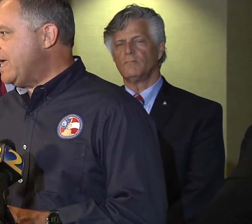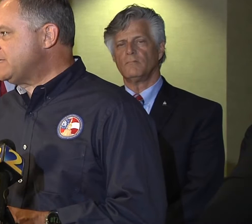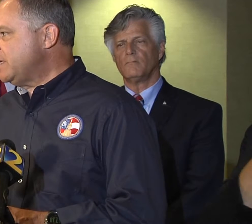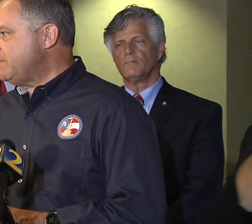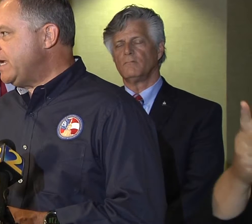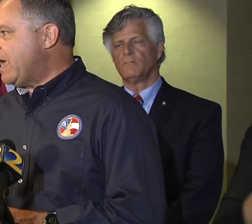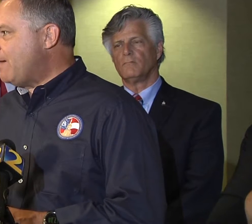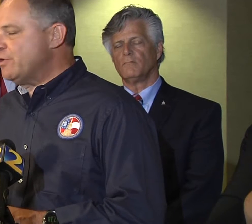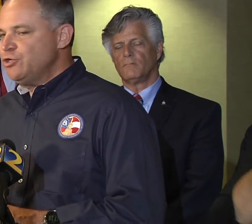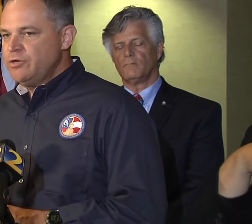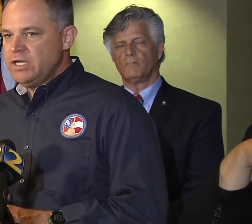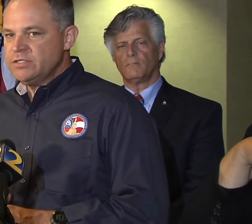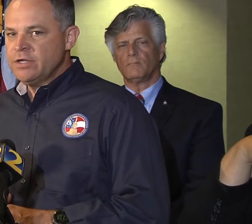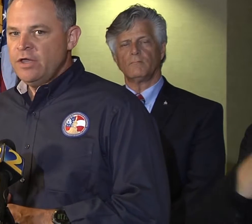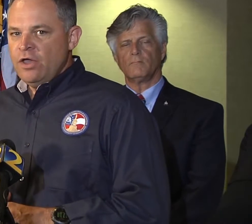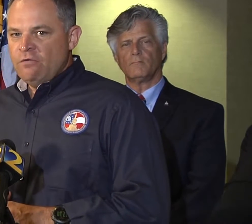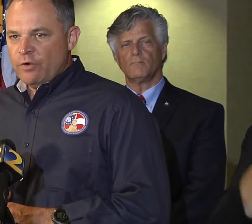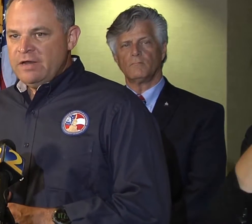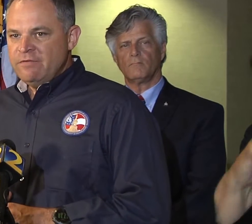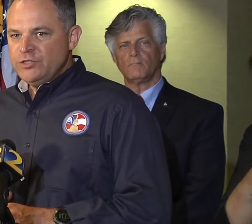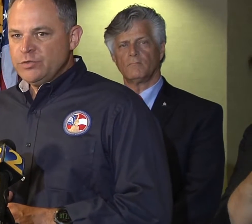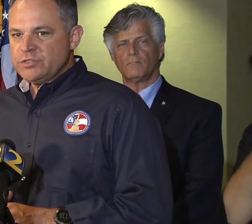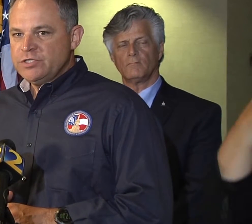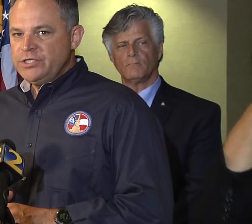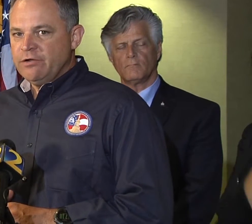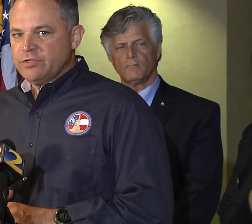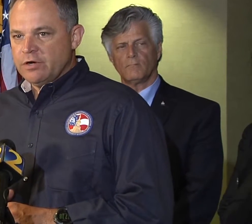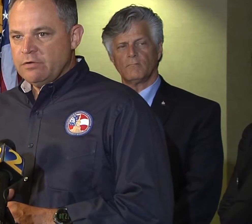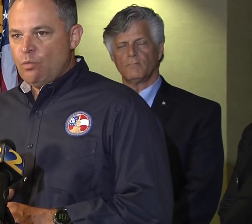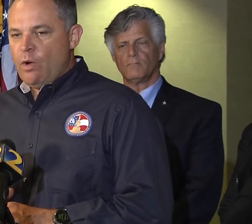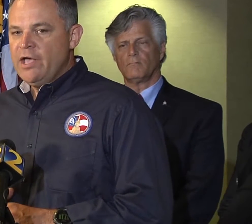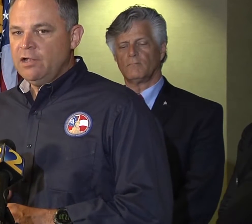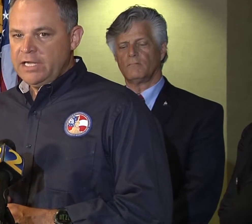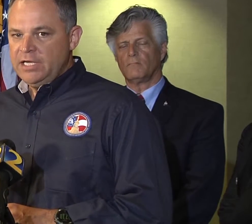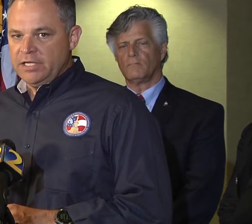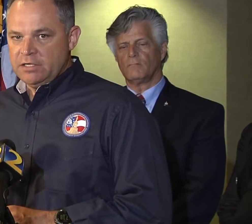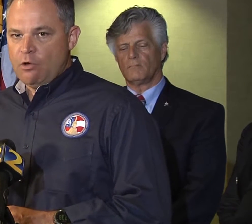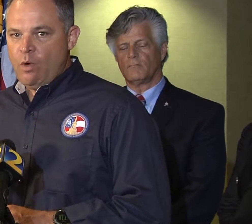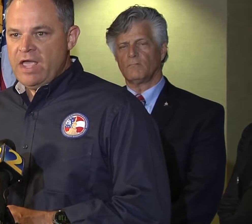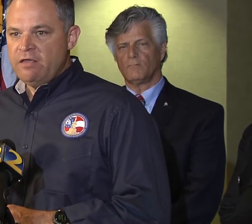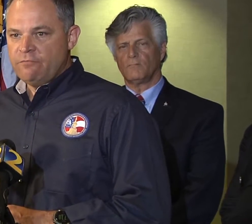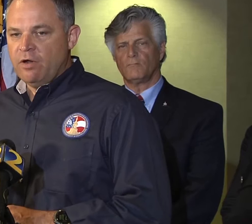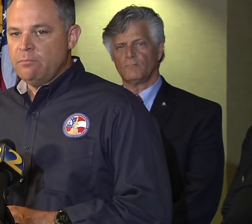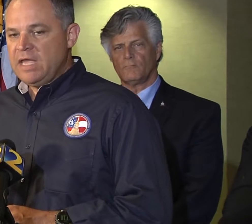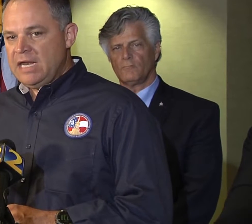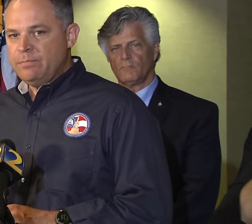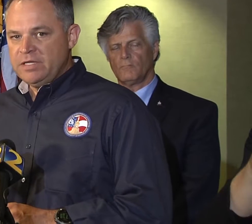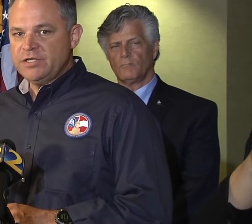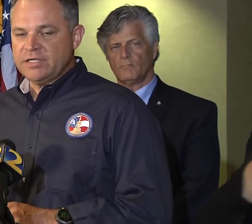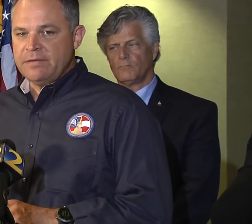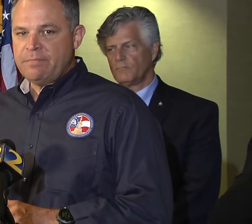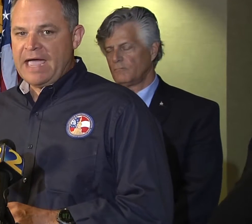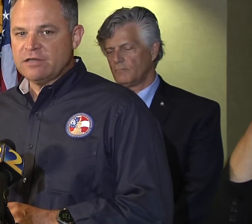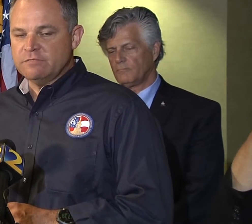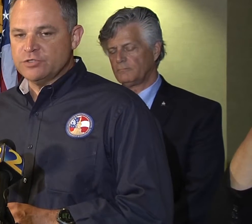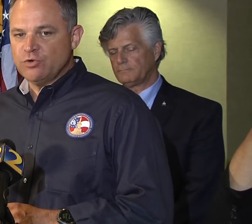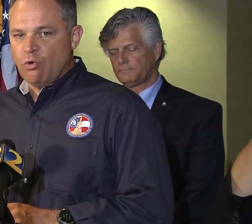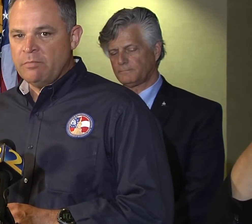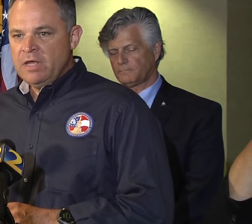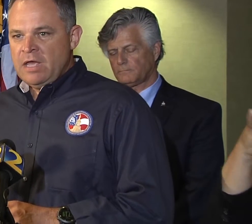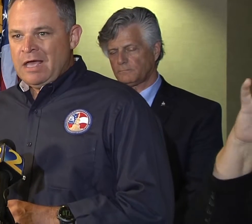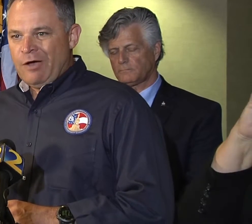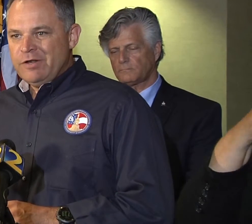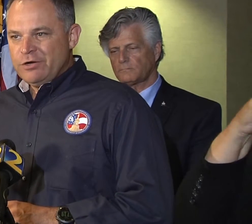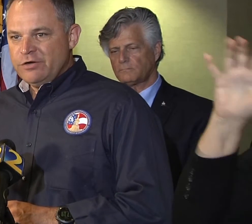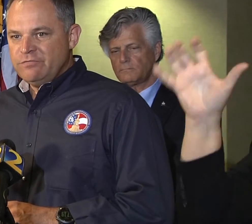3,500, at last update, opportunities for individuals to shelter well inland away from any potential impact of the